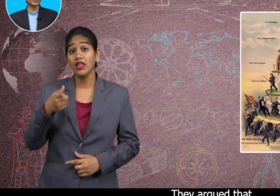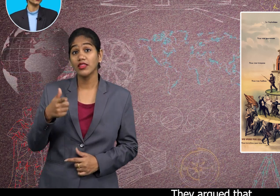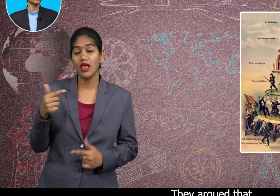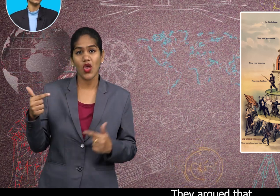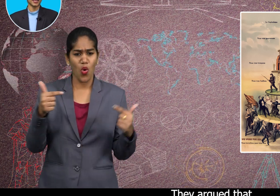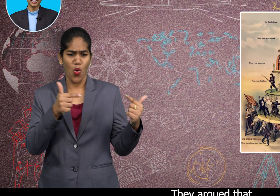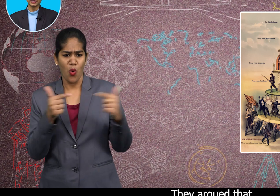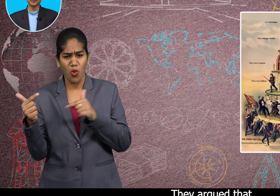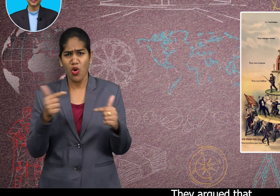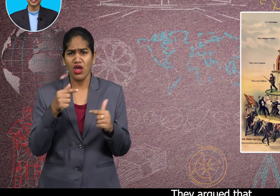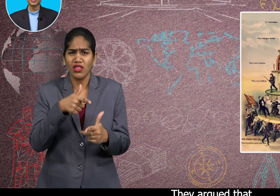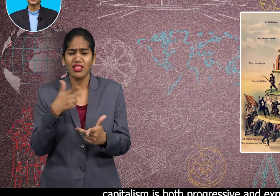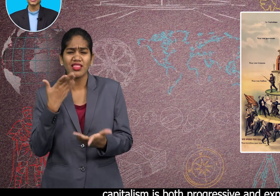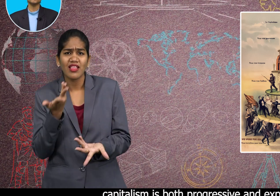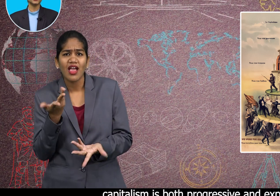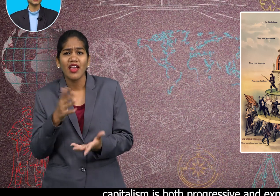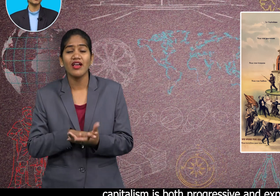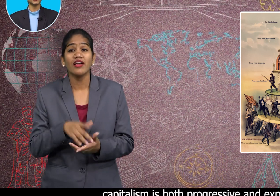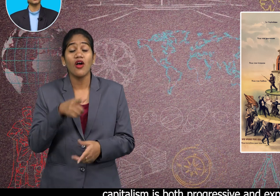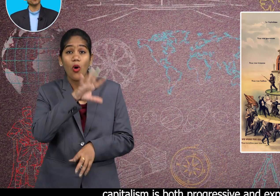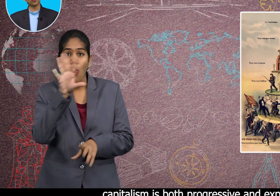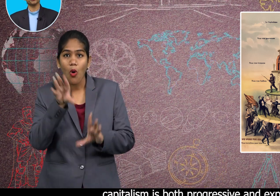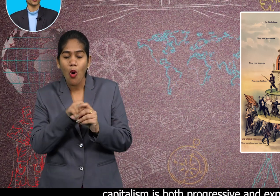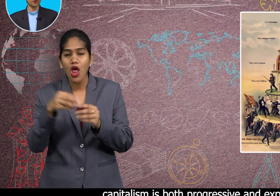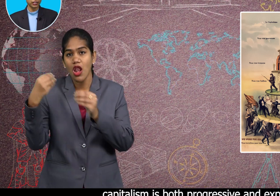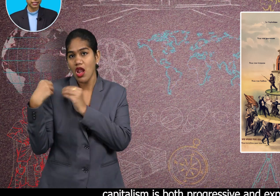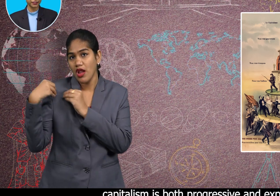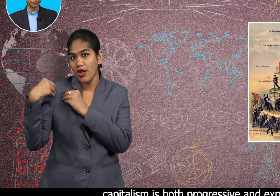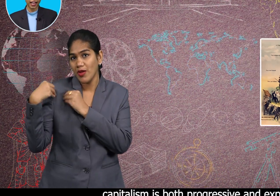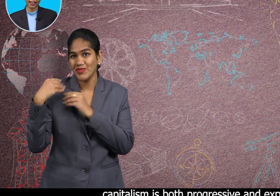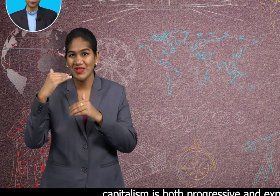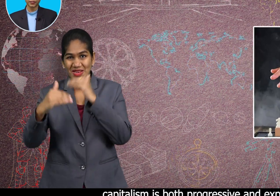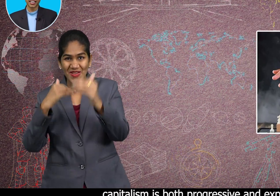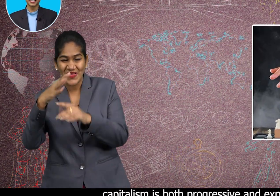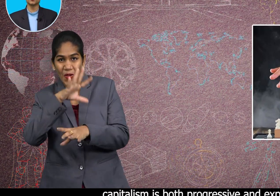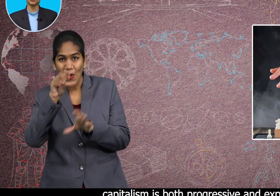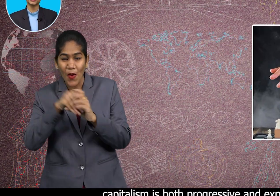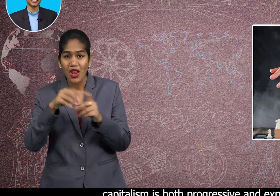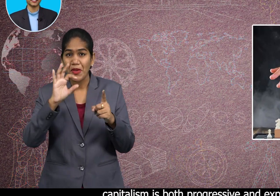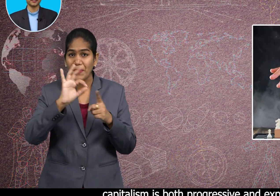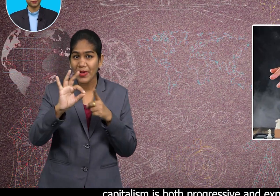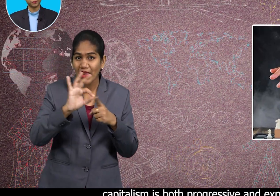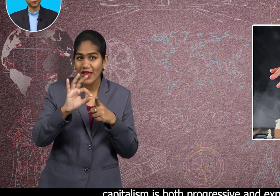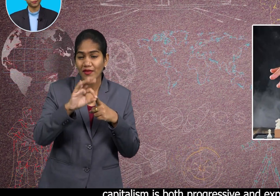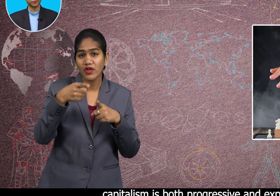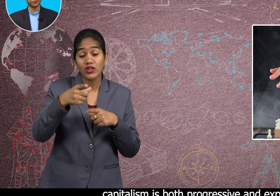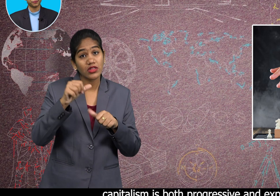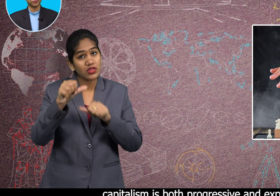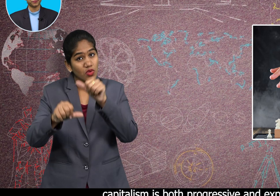They argued that capitalism is both progressive and exploitative.